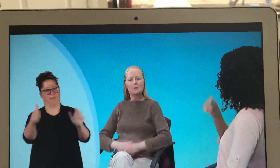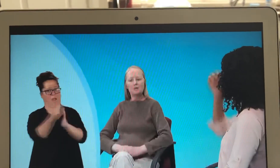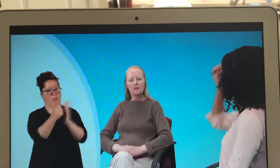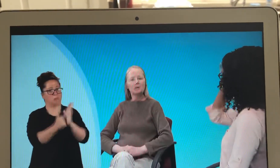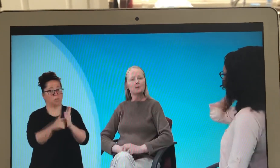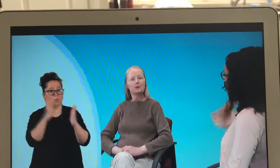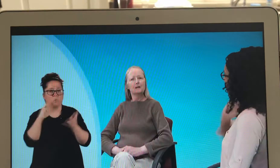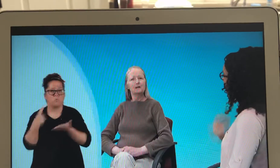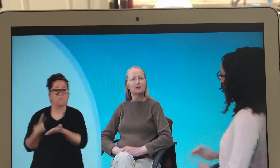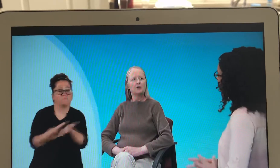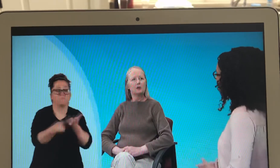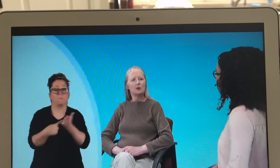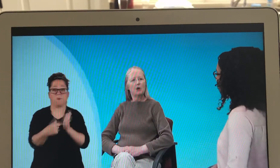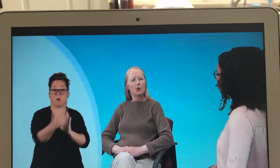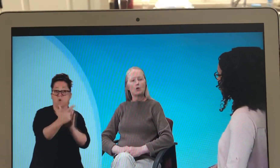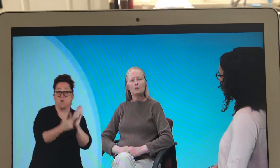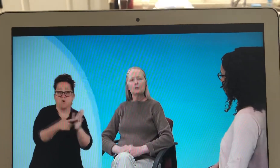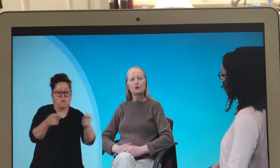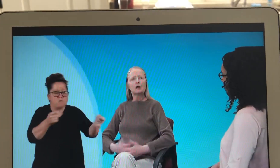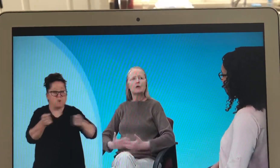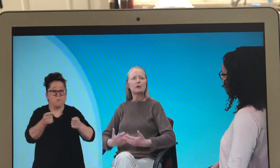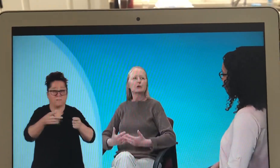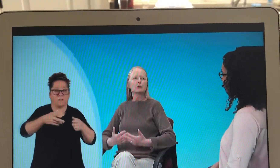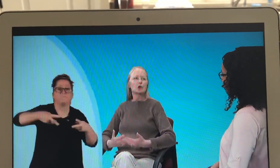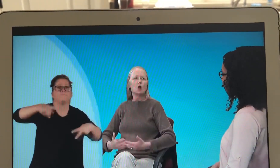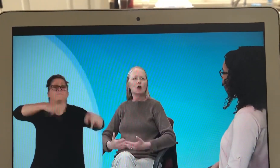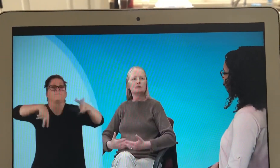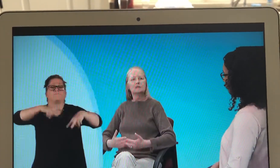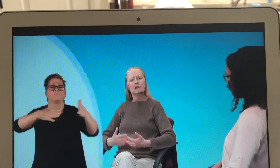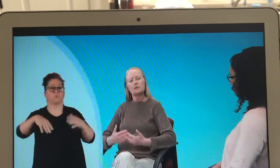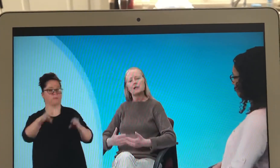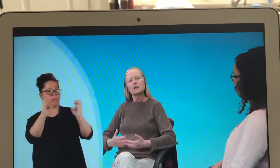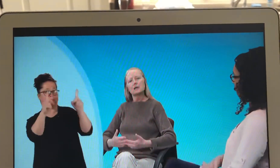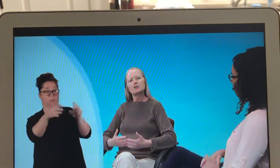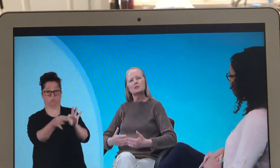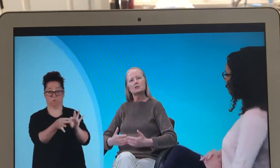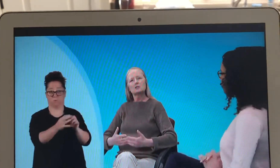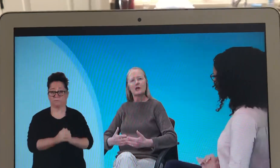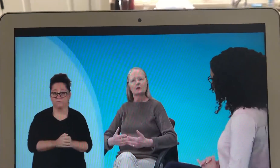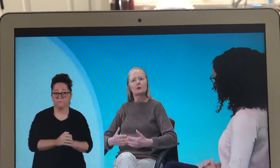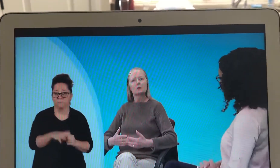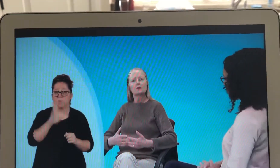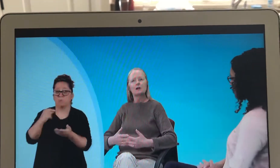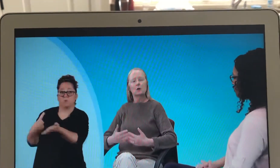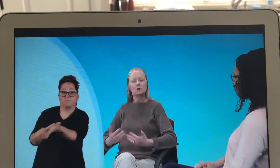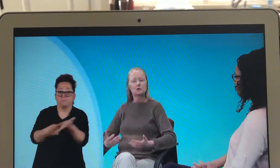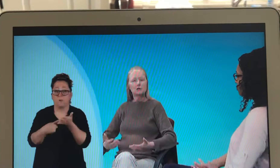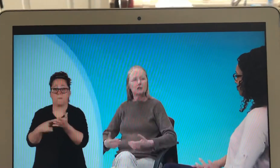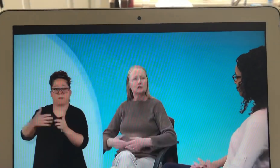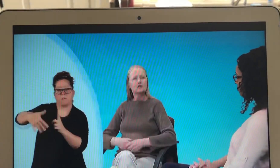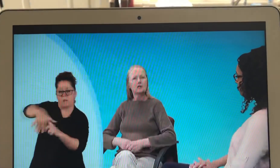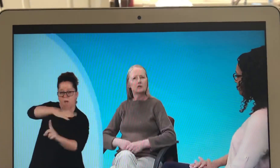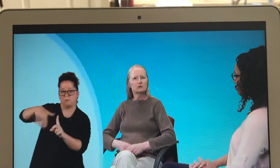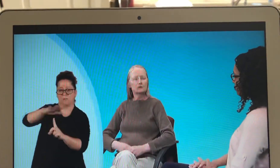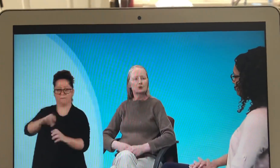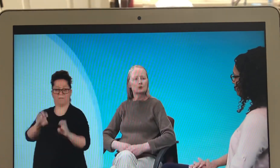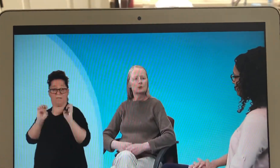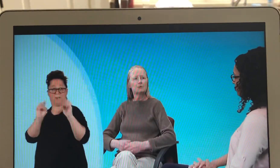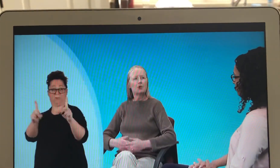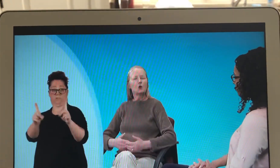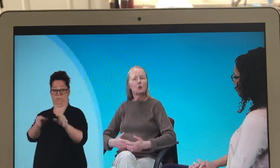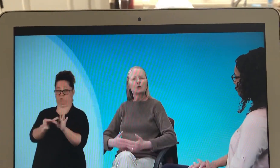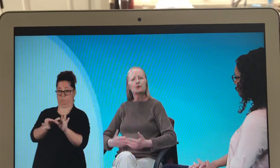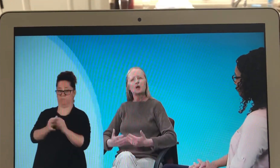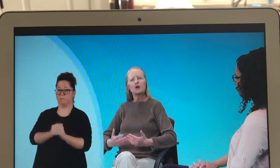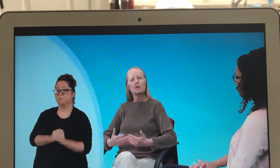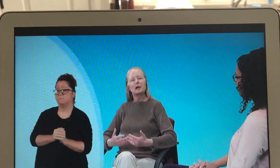So today is we want to discuss the controlling and observing of the education interpreters